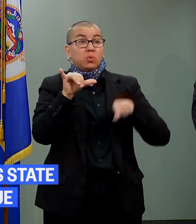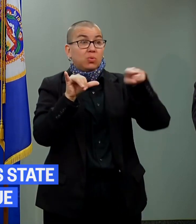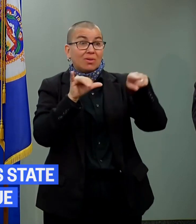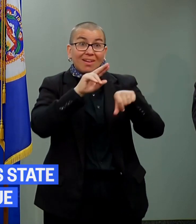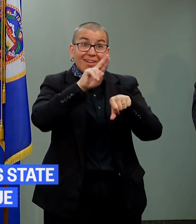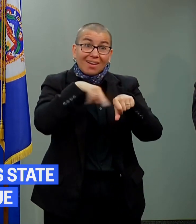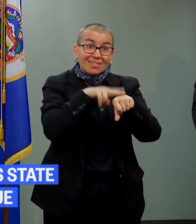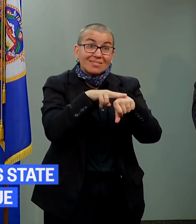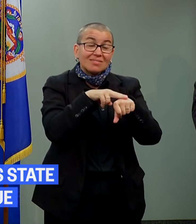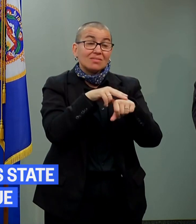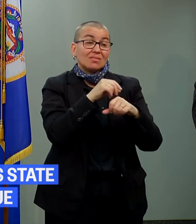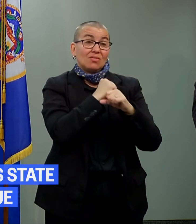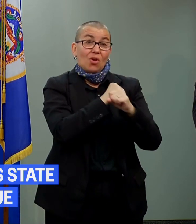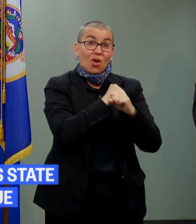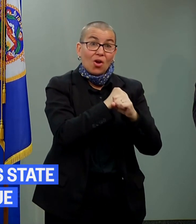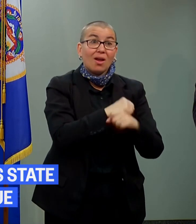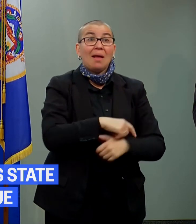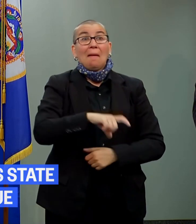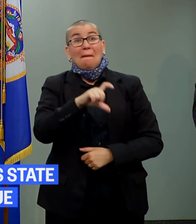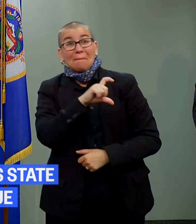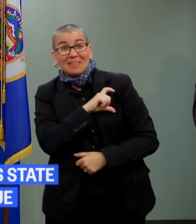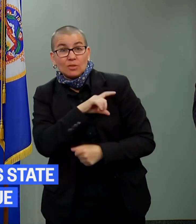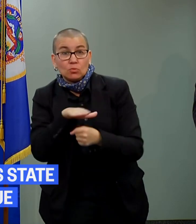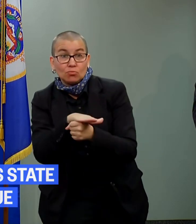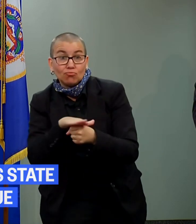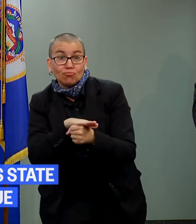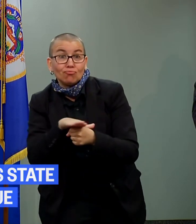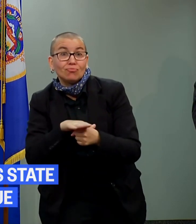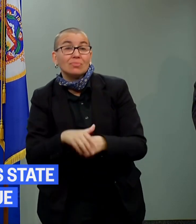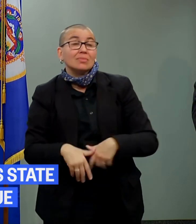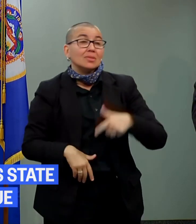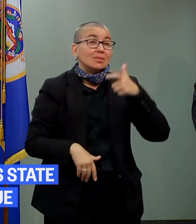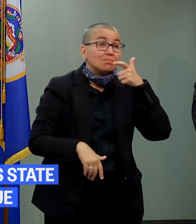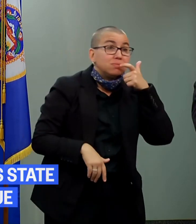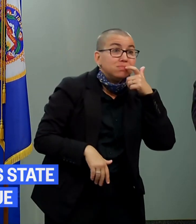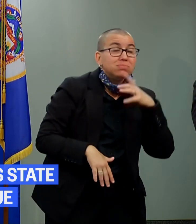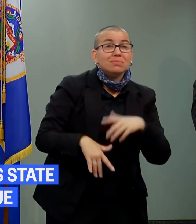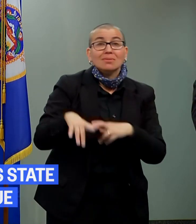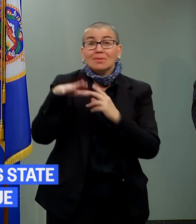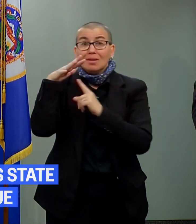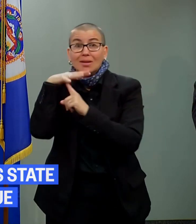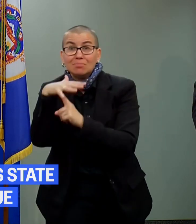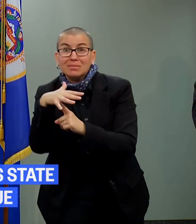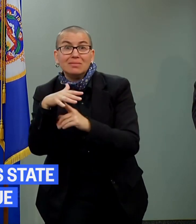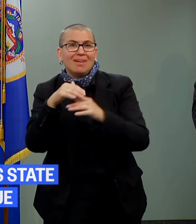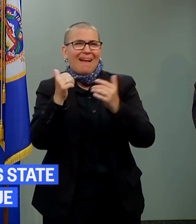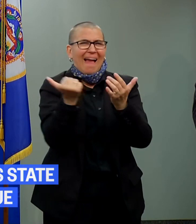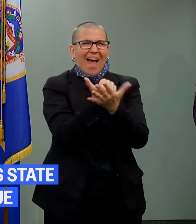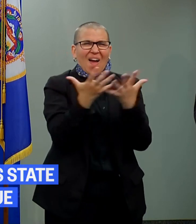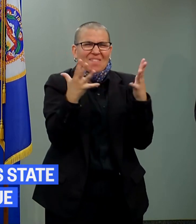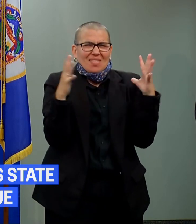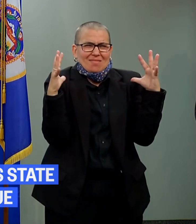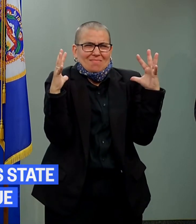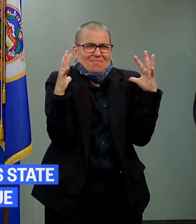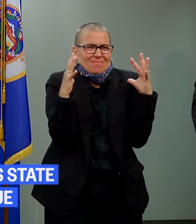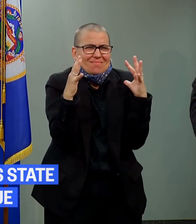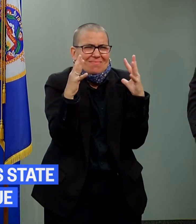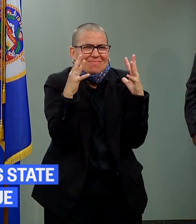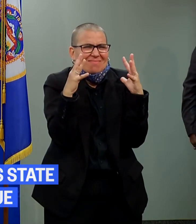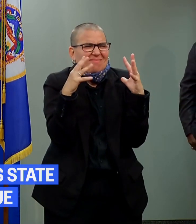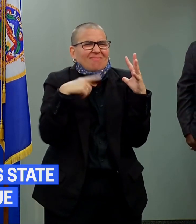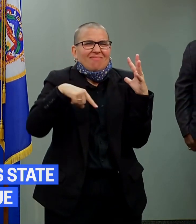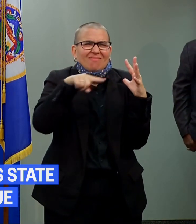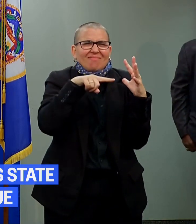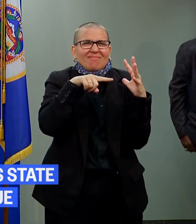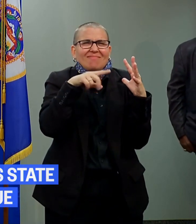deputies, police officers, and all the dispatchers and other people who support those that you see in uniform. Thank you is